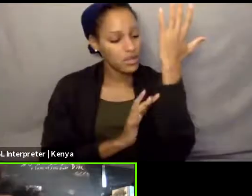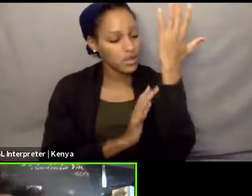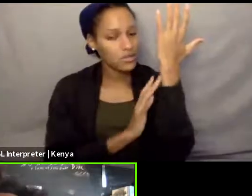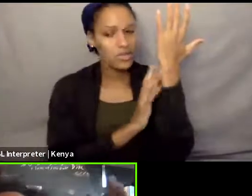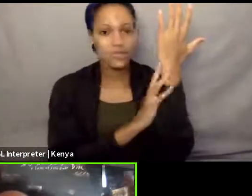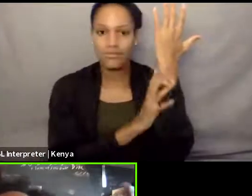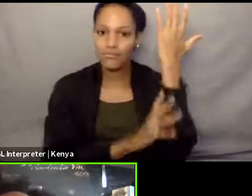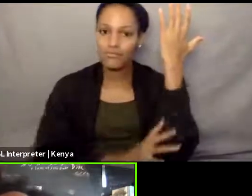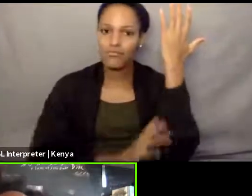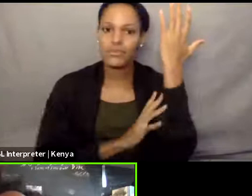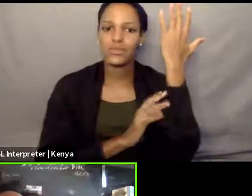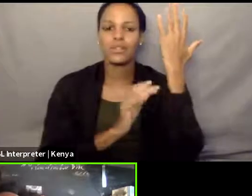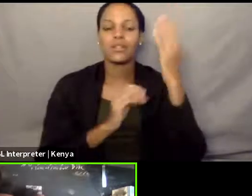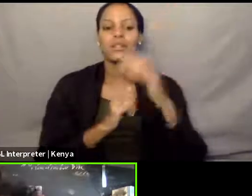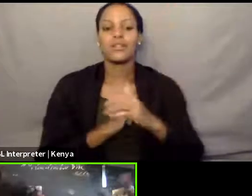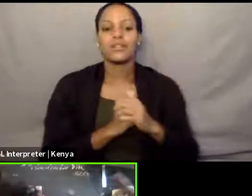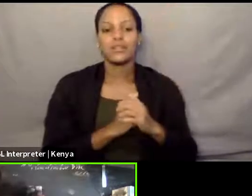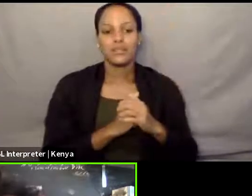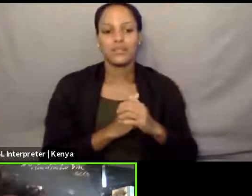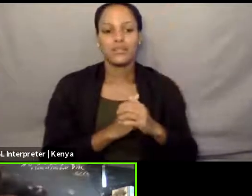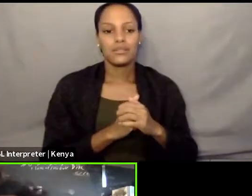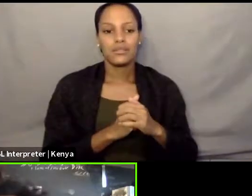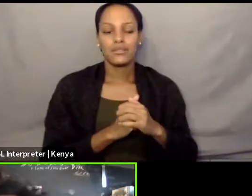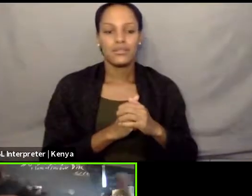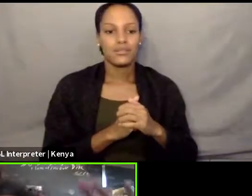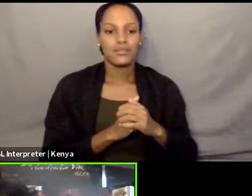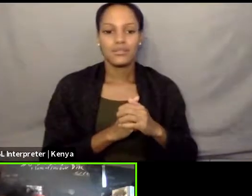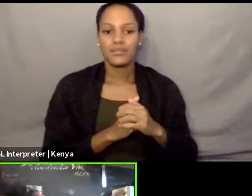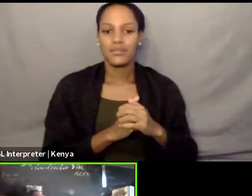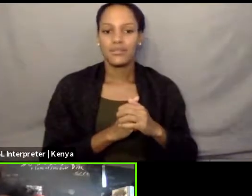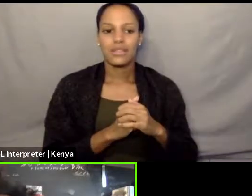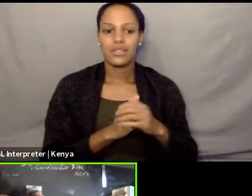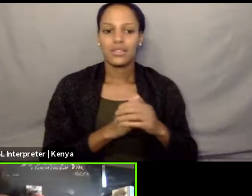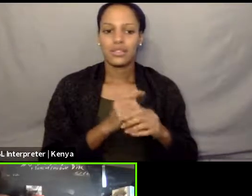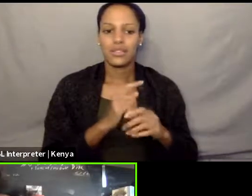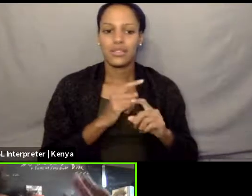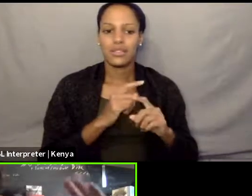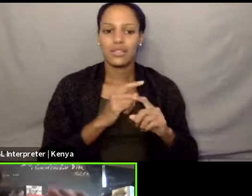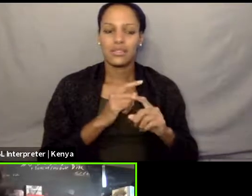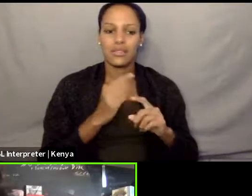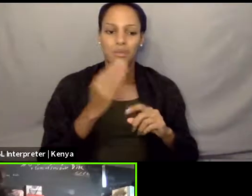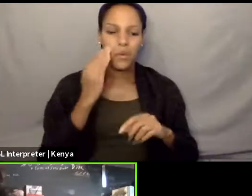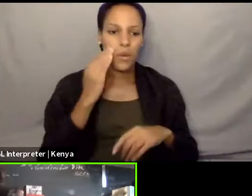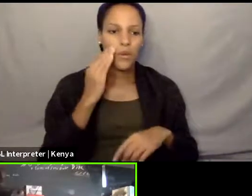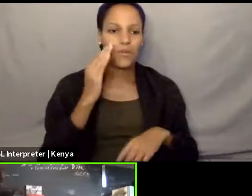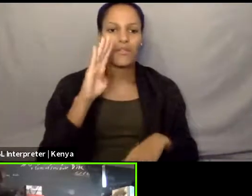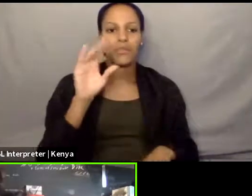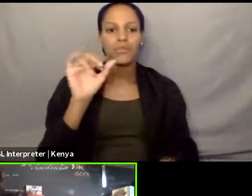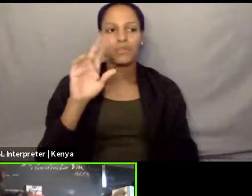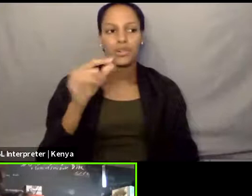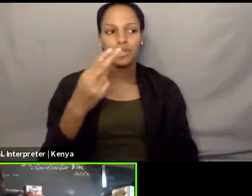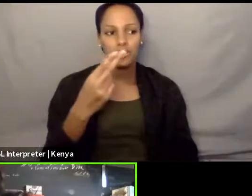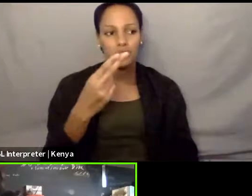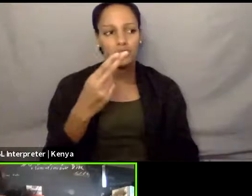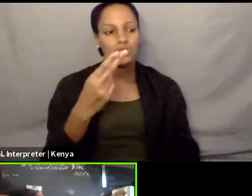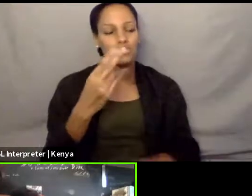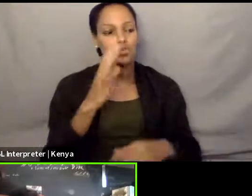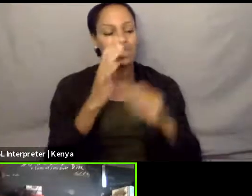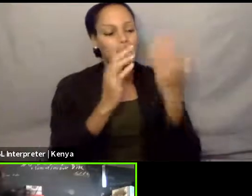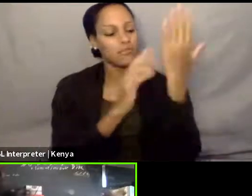know, or a beech tree, you know, the unbelievable sort of silvery, like silken bark